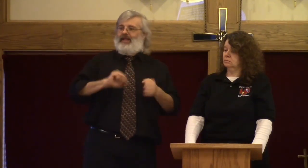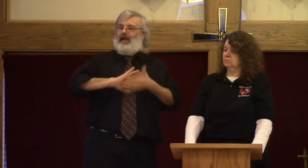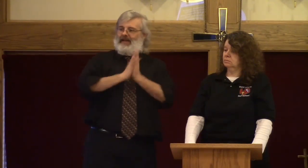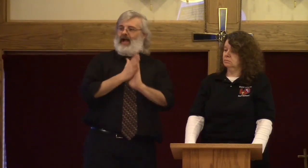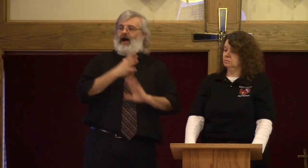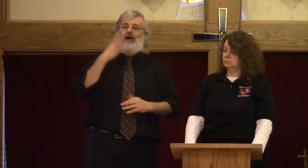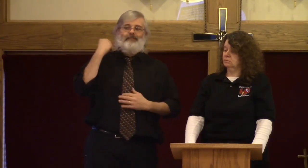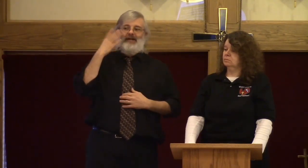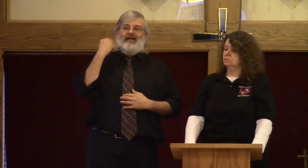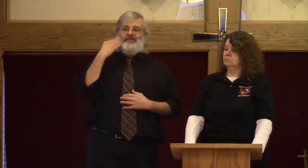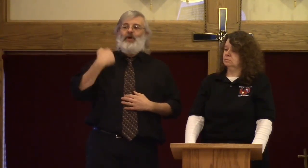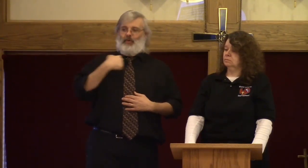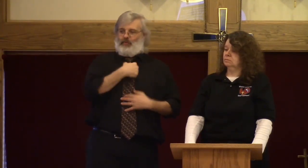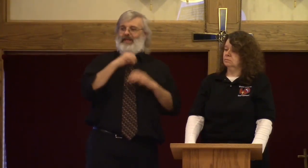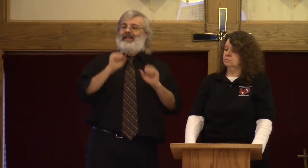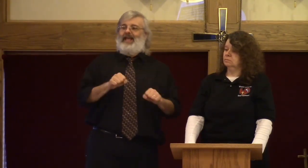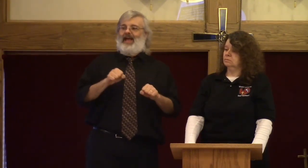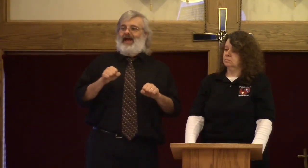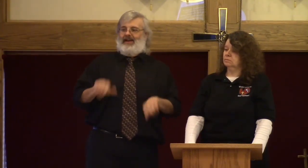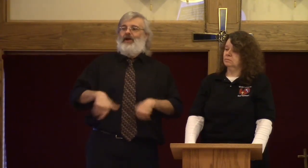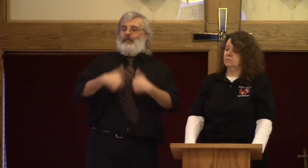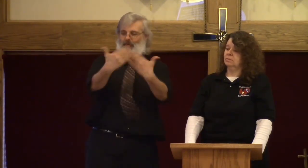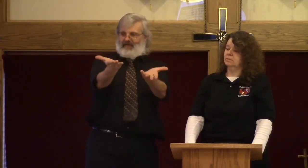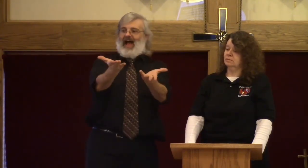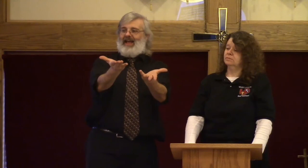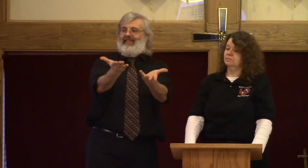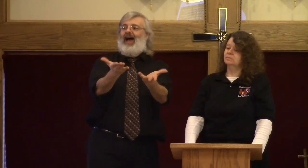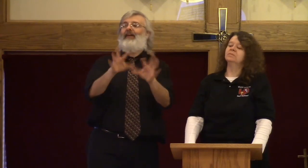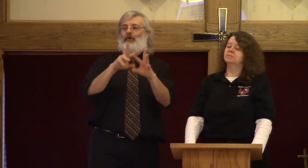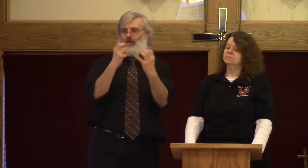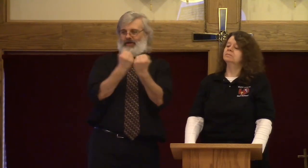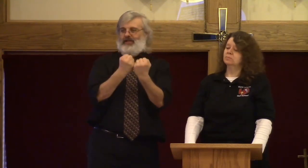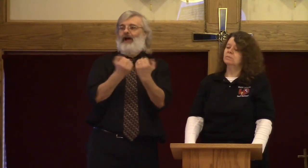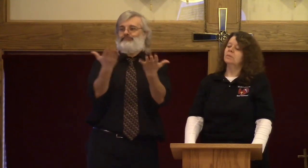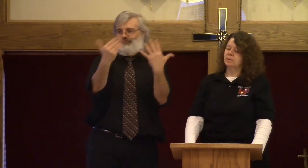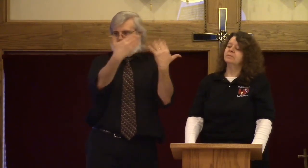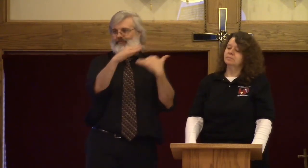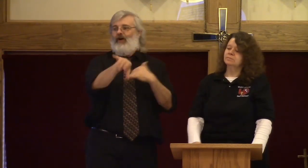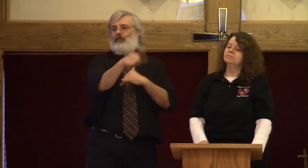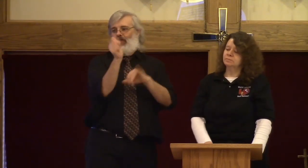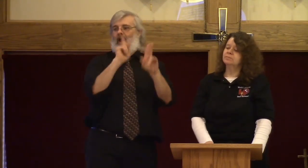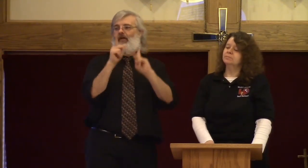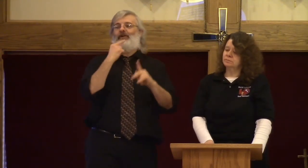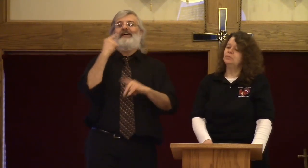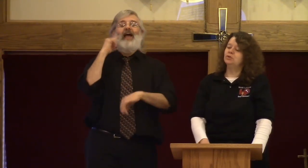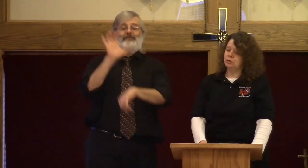can become big. We can provide that the workshop for the other deaf churches.